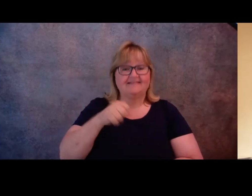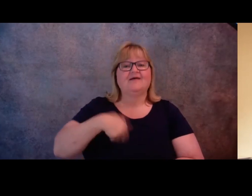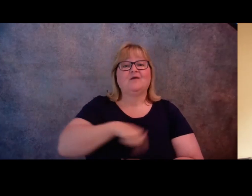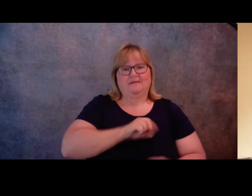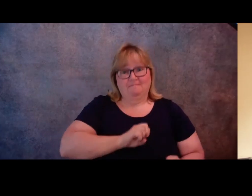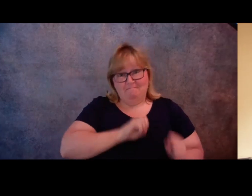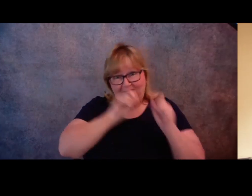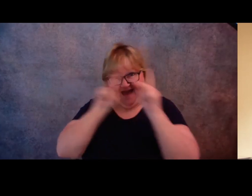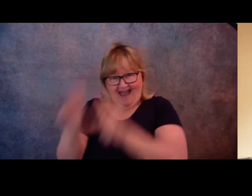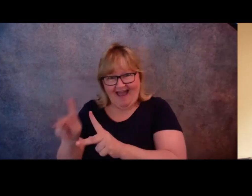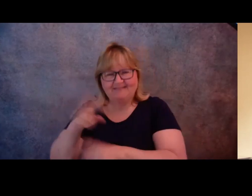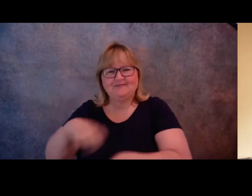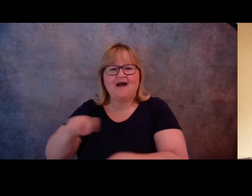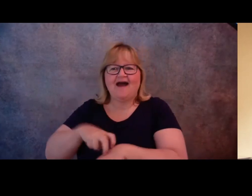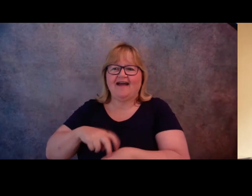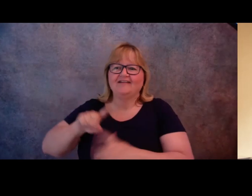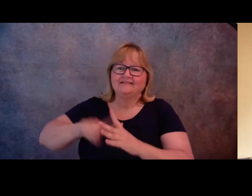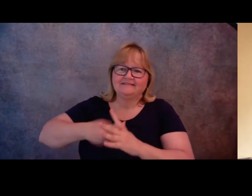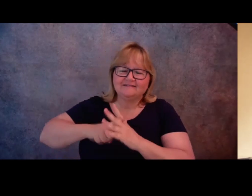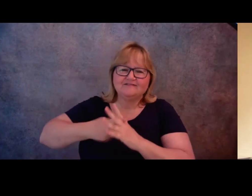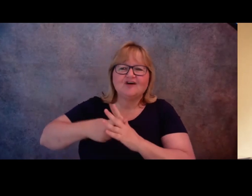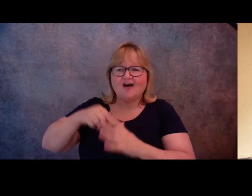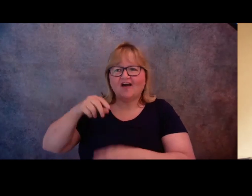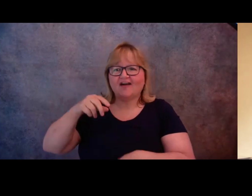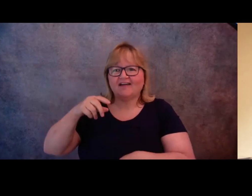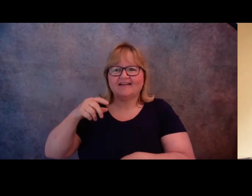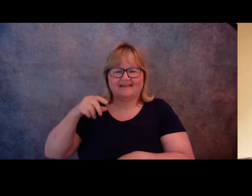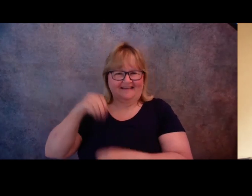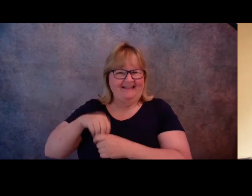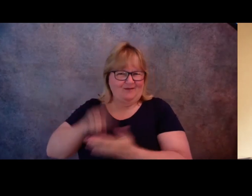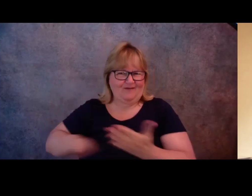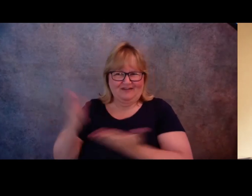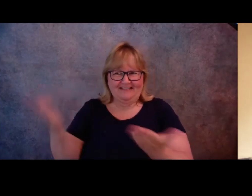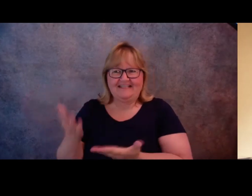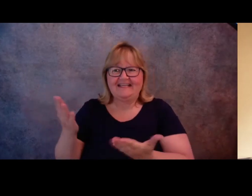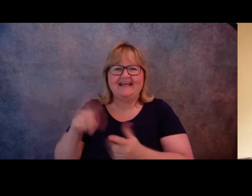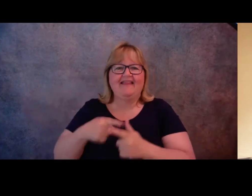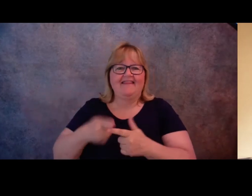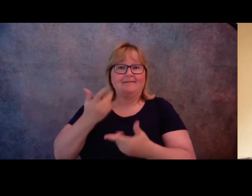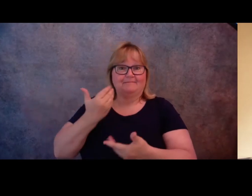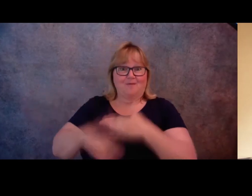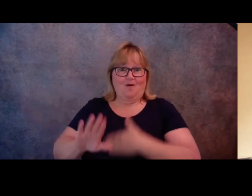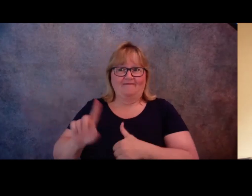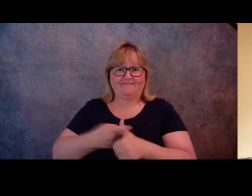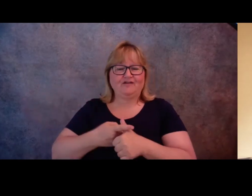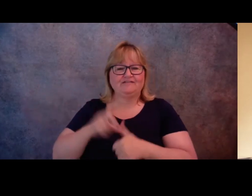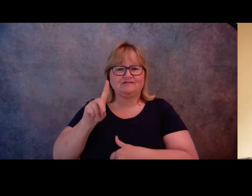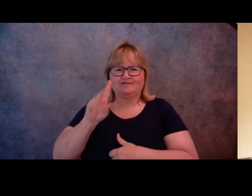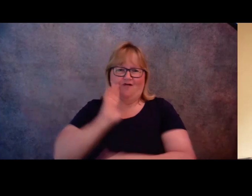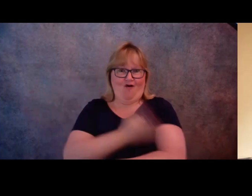in one of the universities here, and then we had our first daughter who was born with a disability